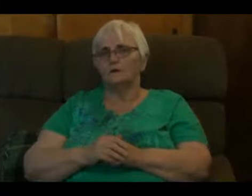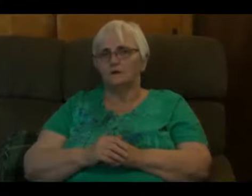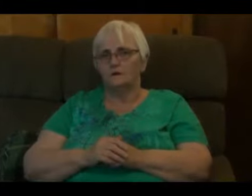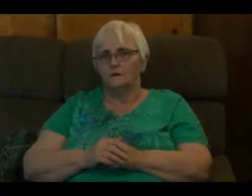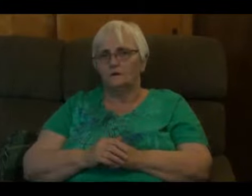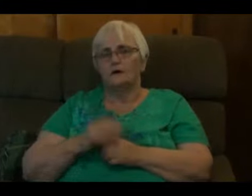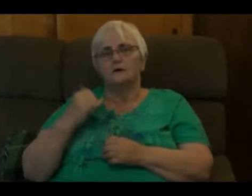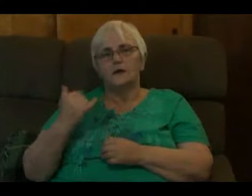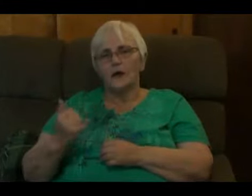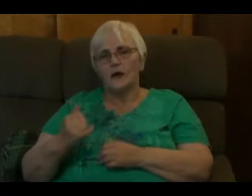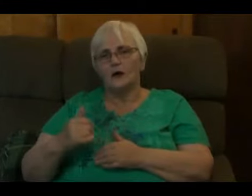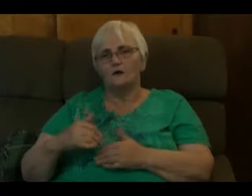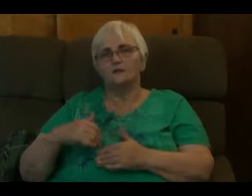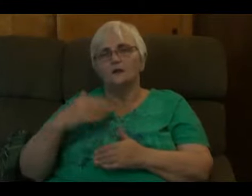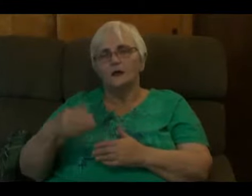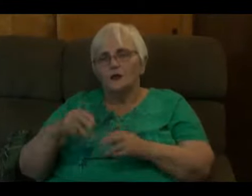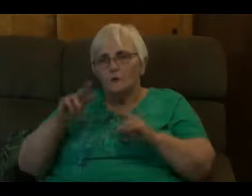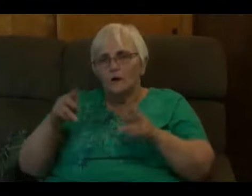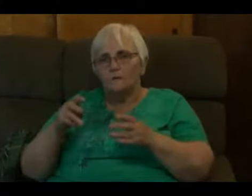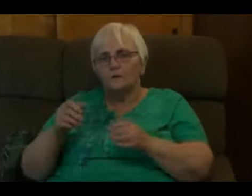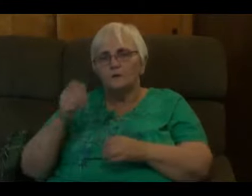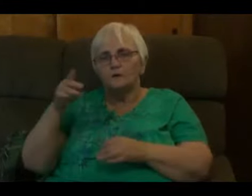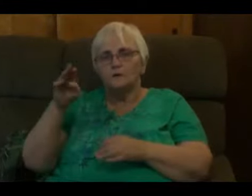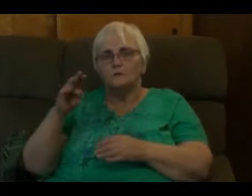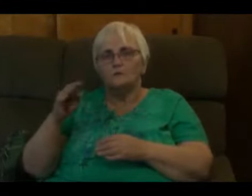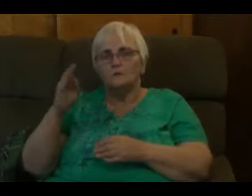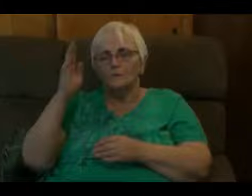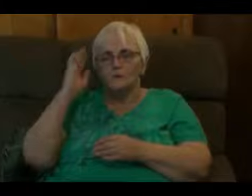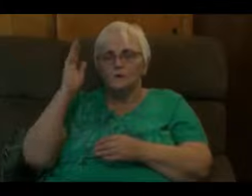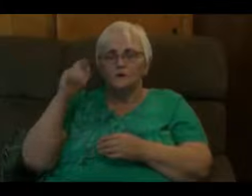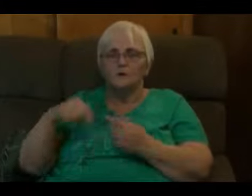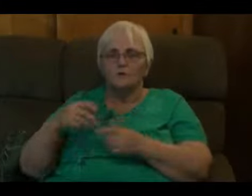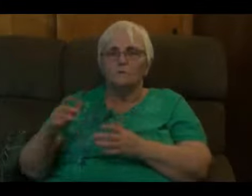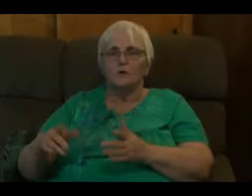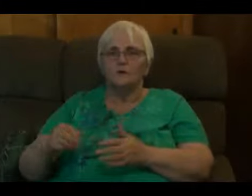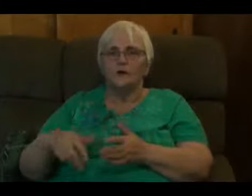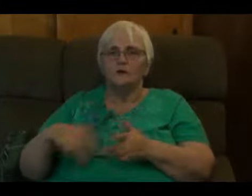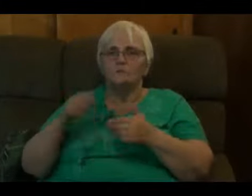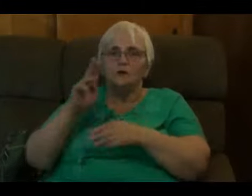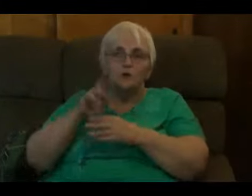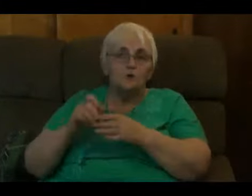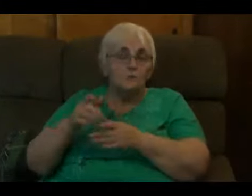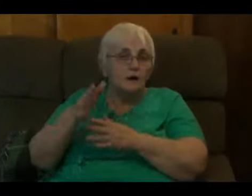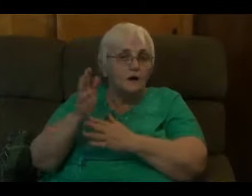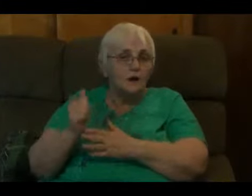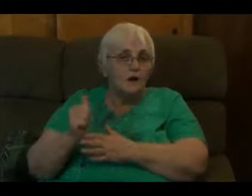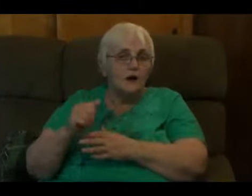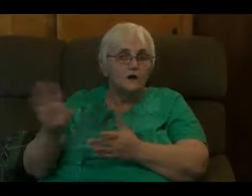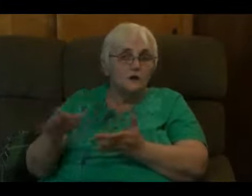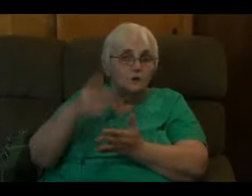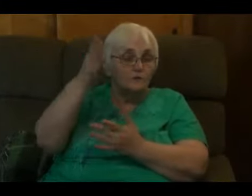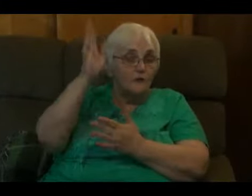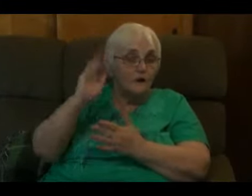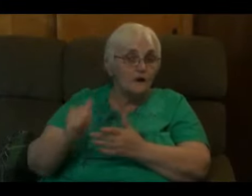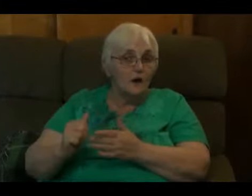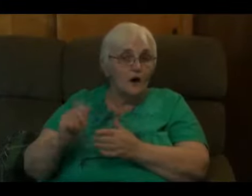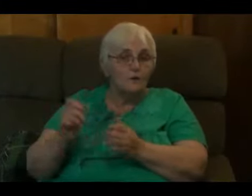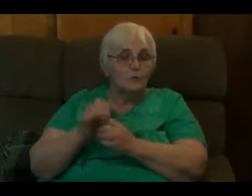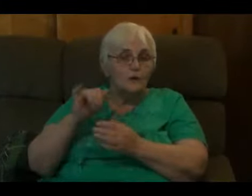Now, this next statement is where the sermon is going this morning. When your life is being used by God to glorify God, with that comes clarity.